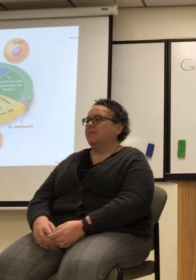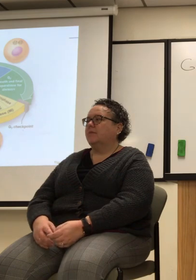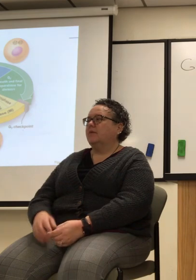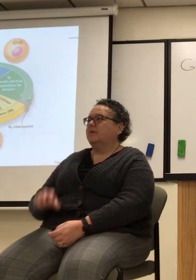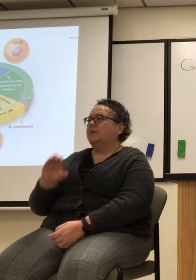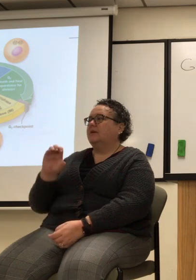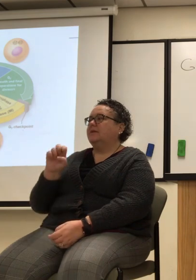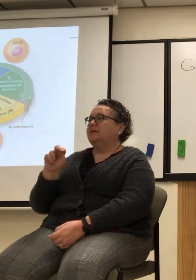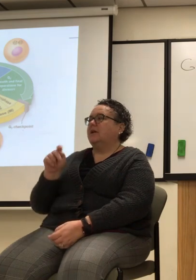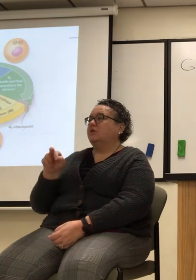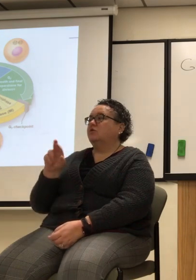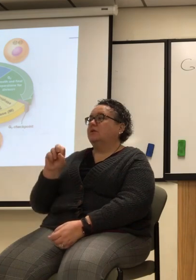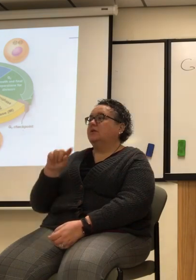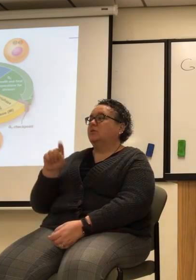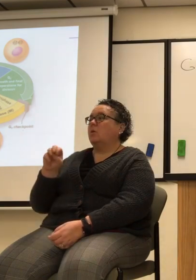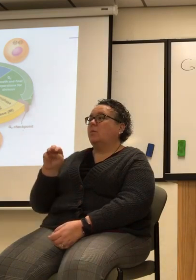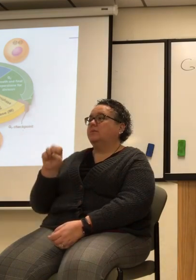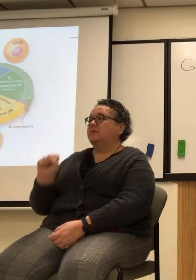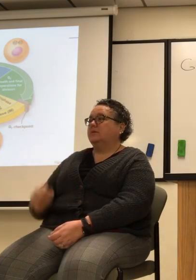centrosomes.